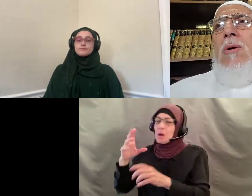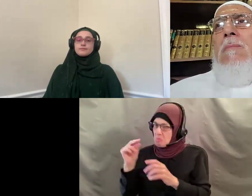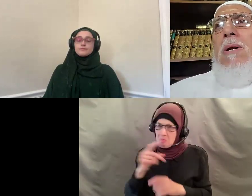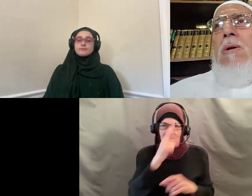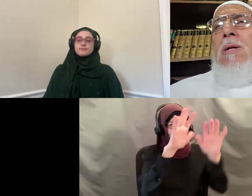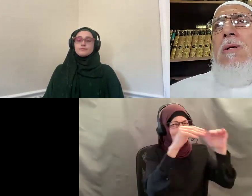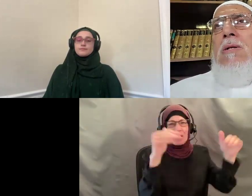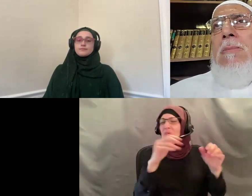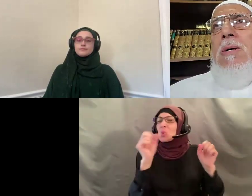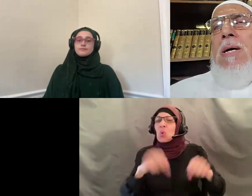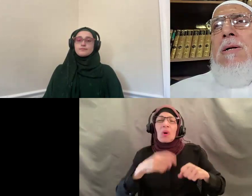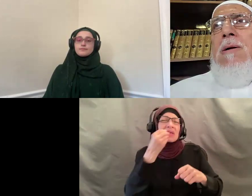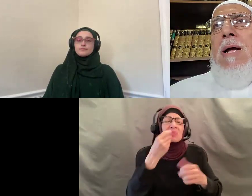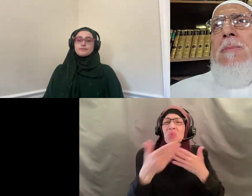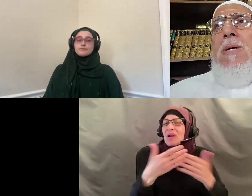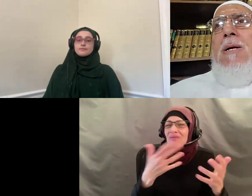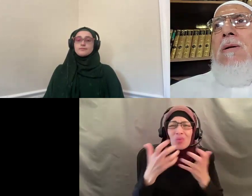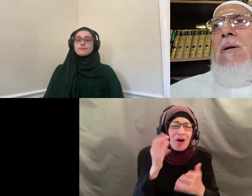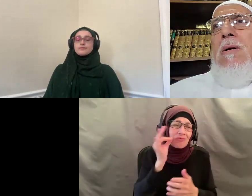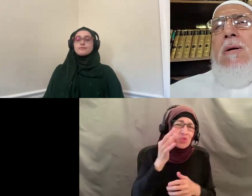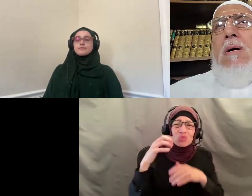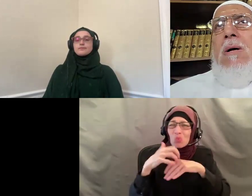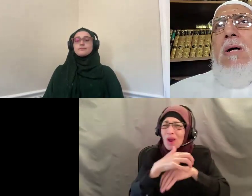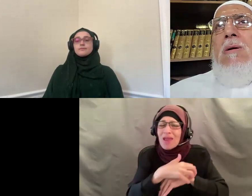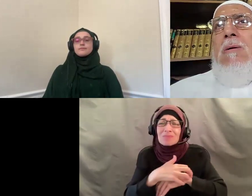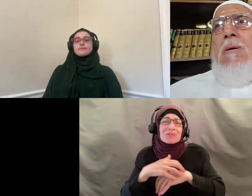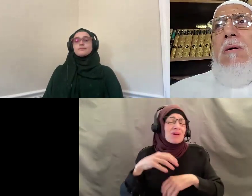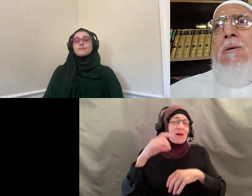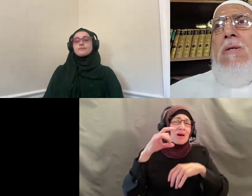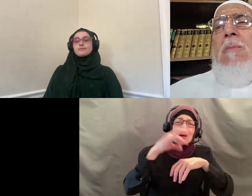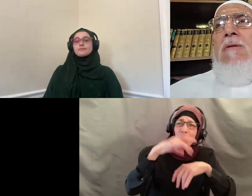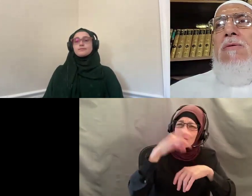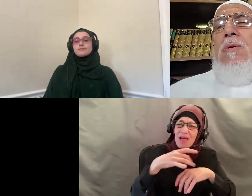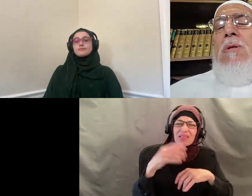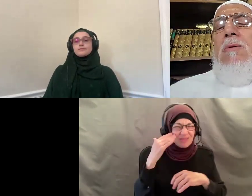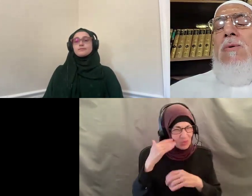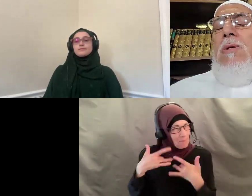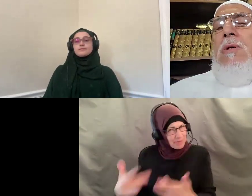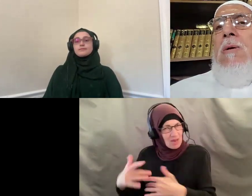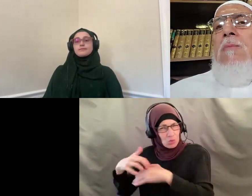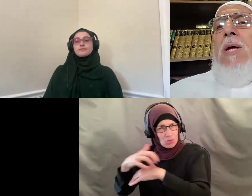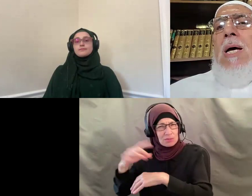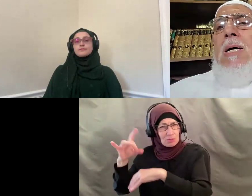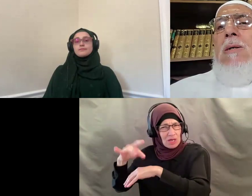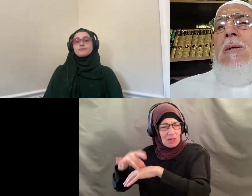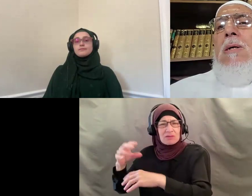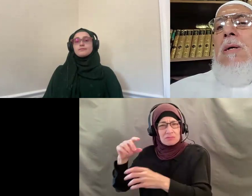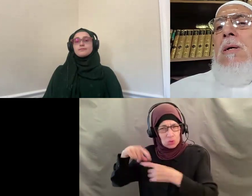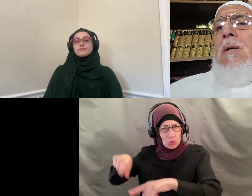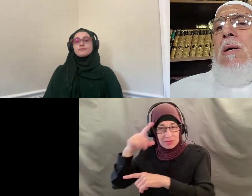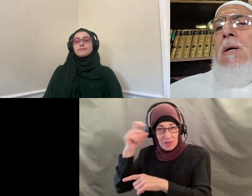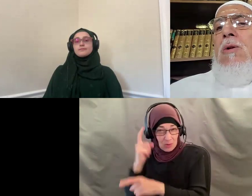eat watermelon in the summer and grapes and other summer fruits,